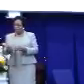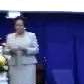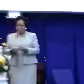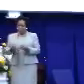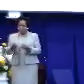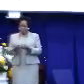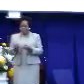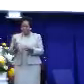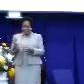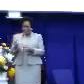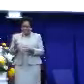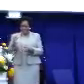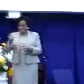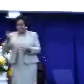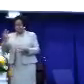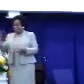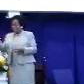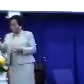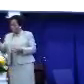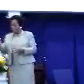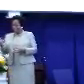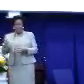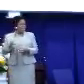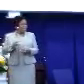how about 6 to the 6?